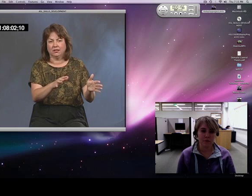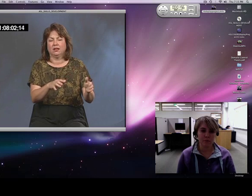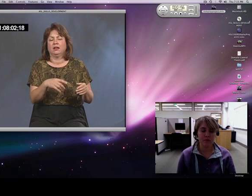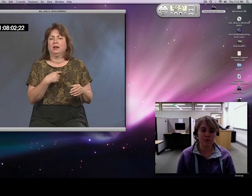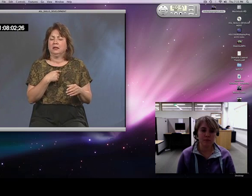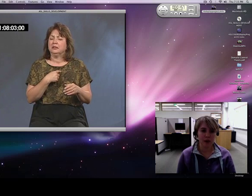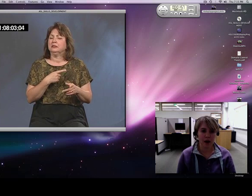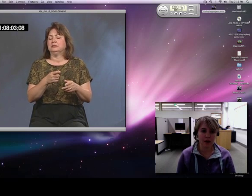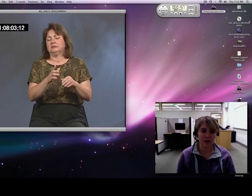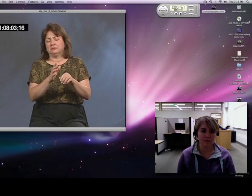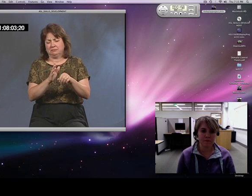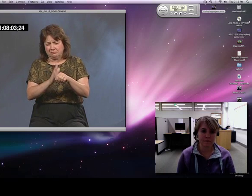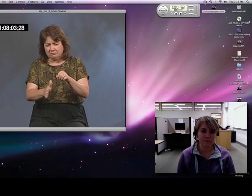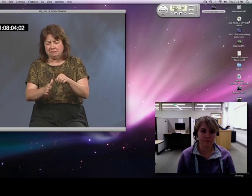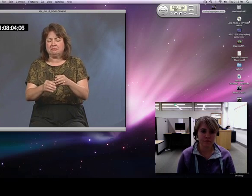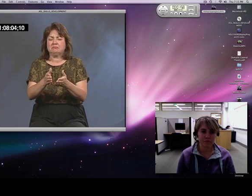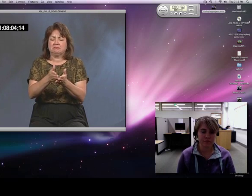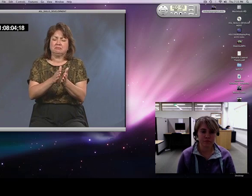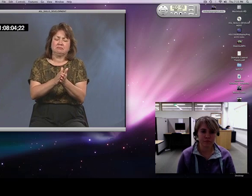And then we put them in the bag